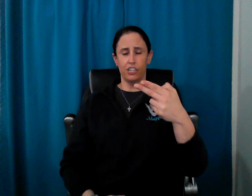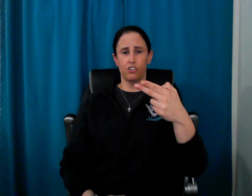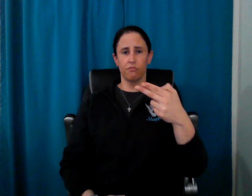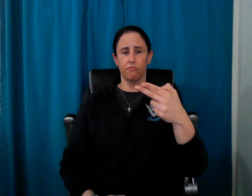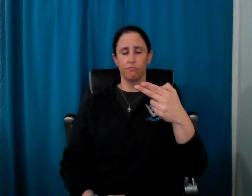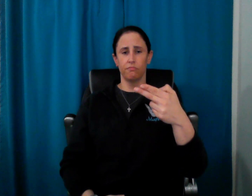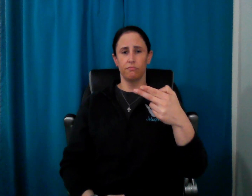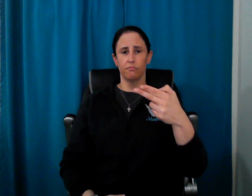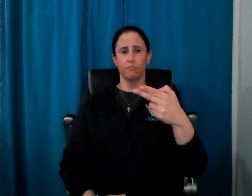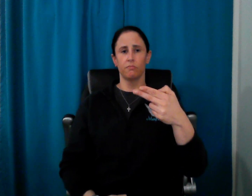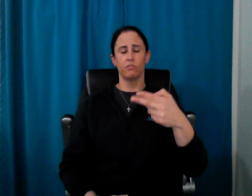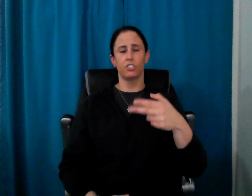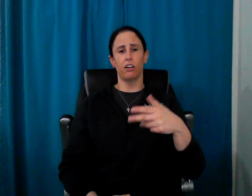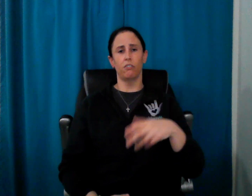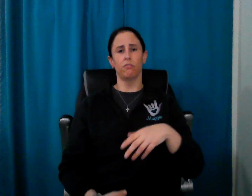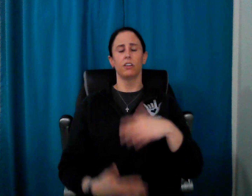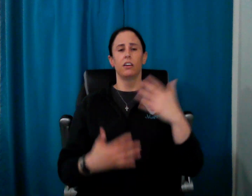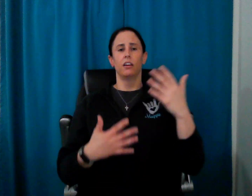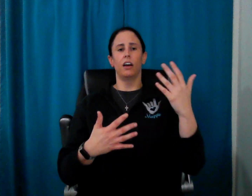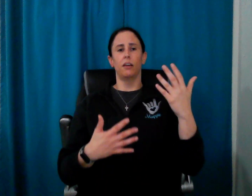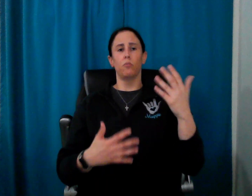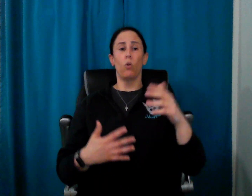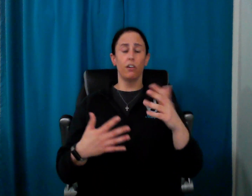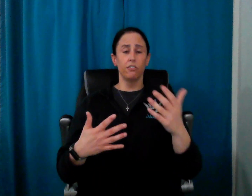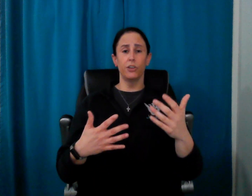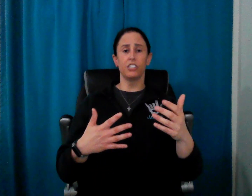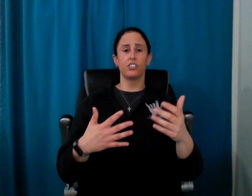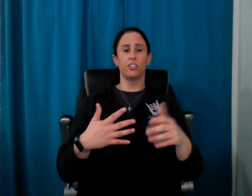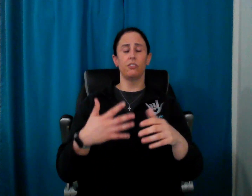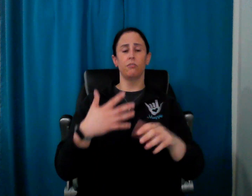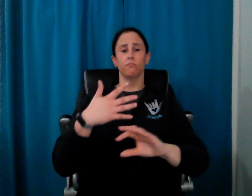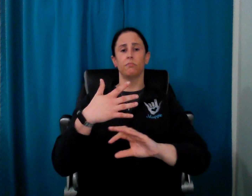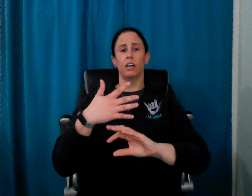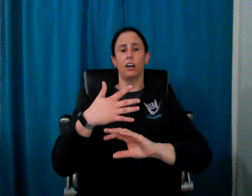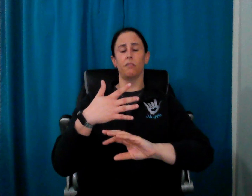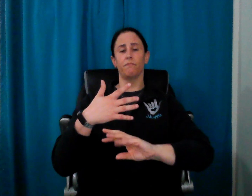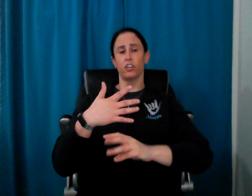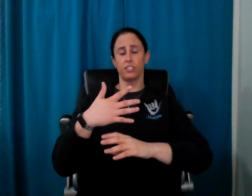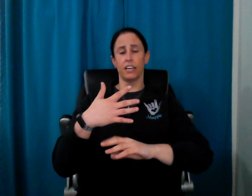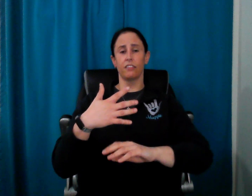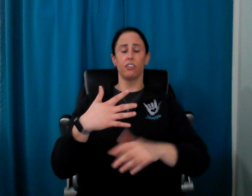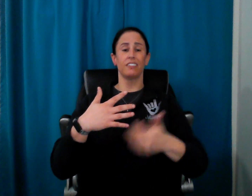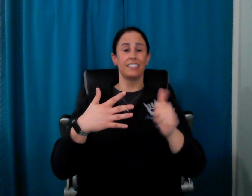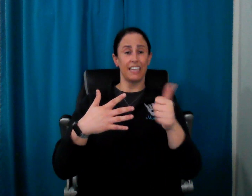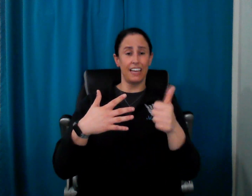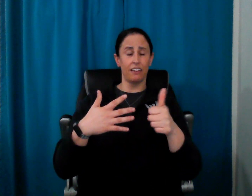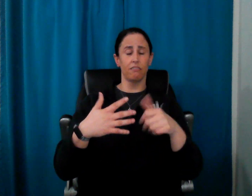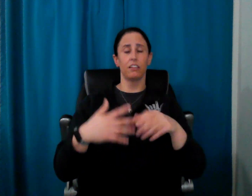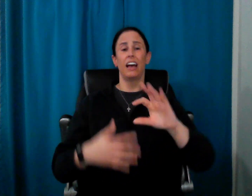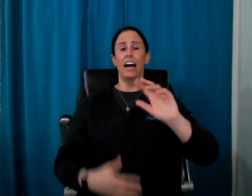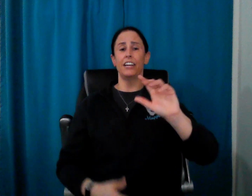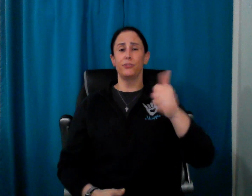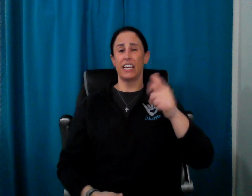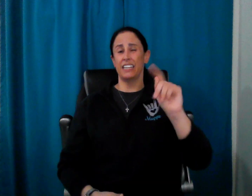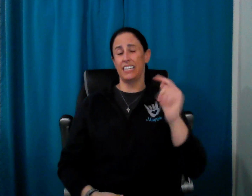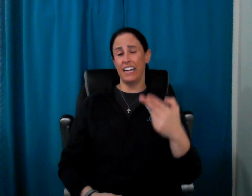TH. So, or you could just do first, second, 10. I do 10